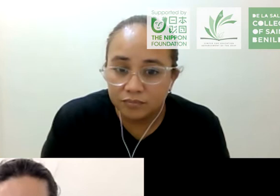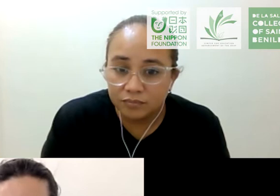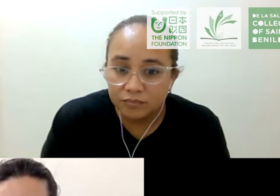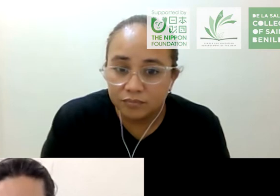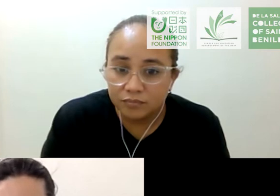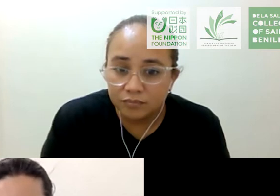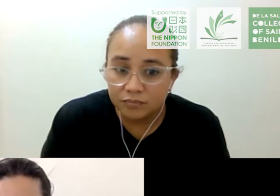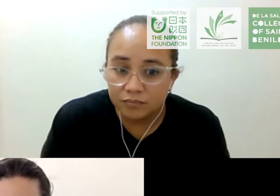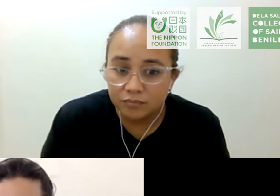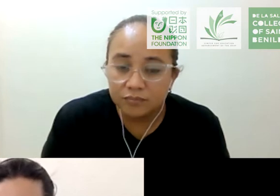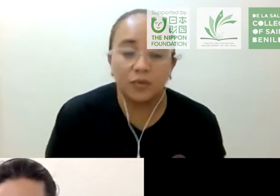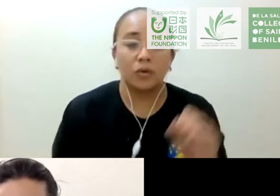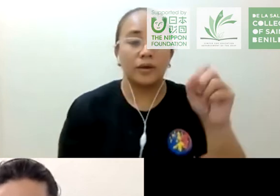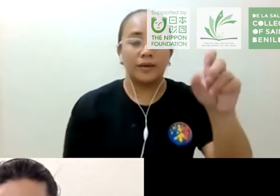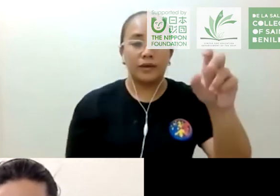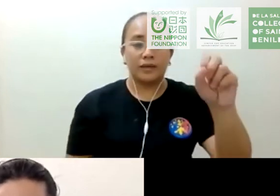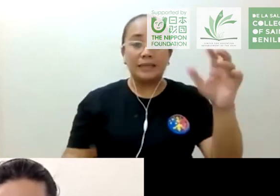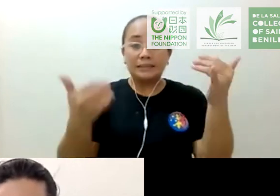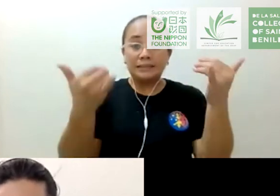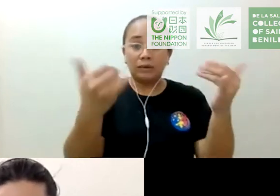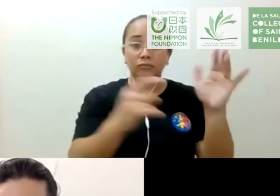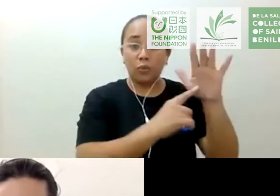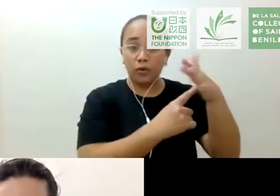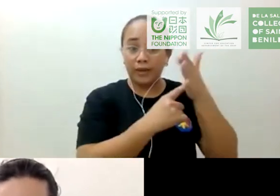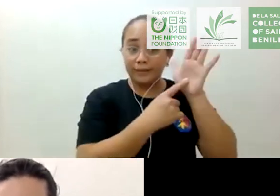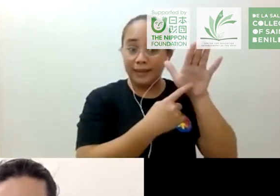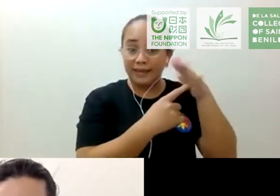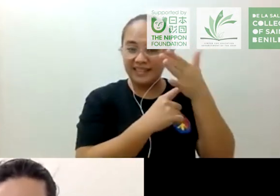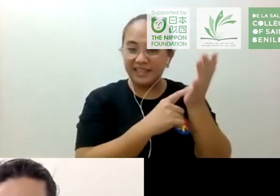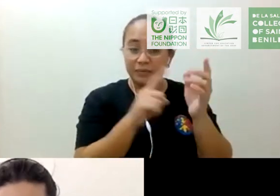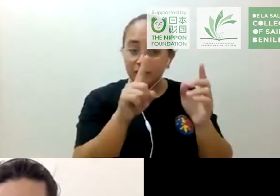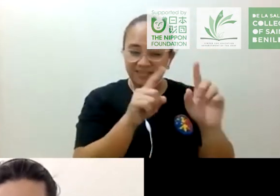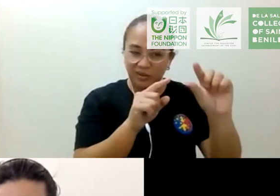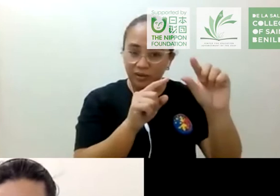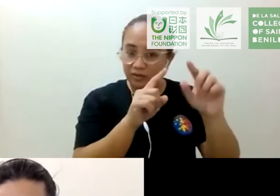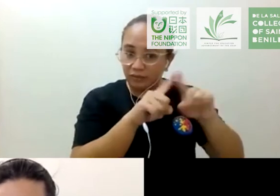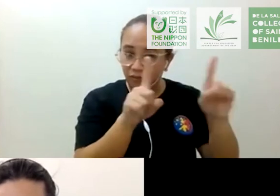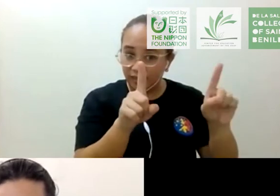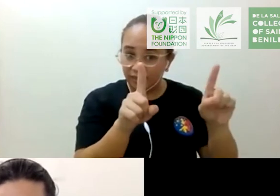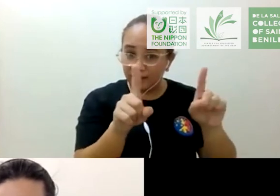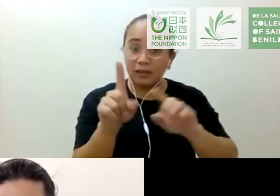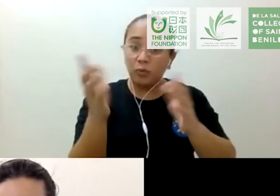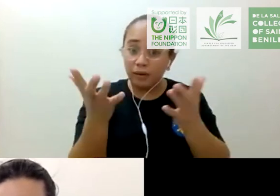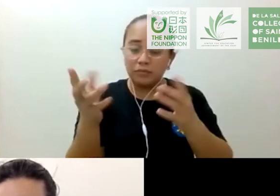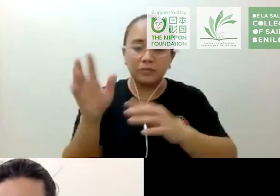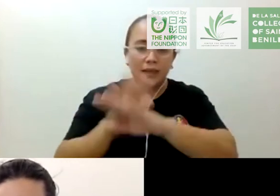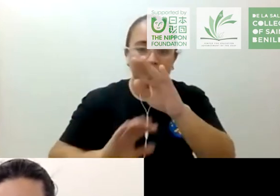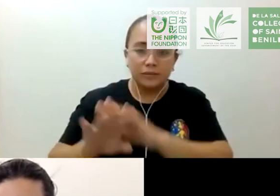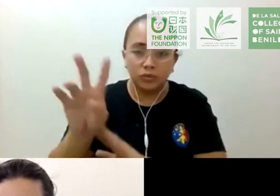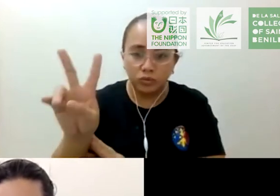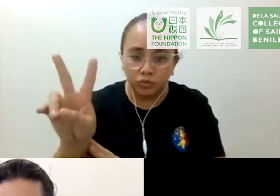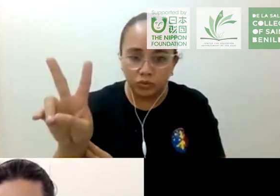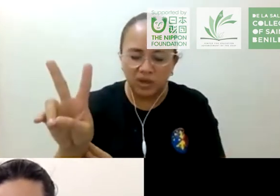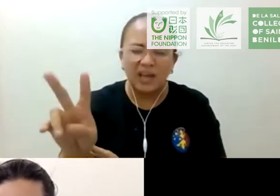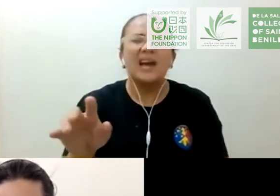the non-dominant. Okay, all right. So now the orientation is a little bit different on two-handed signs. It's basically the